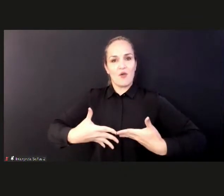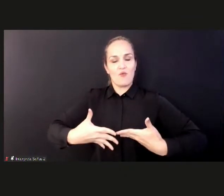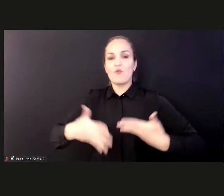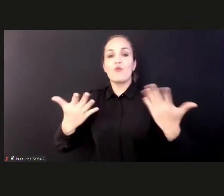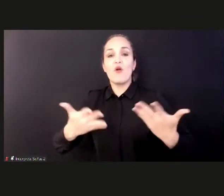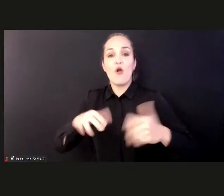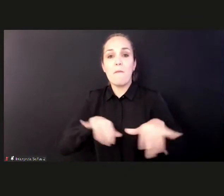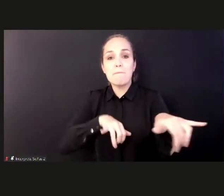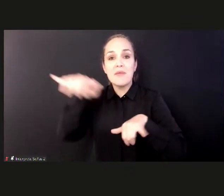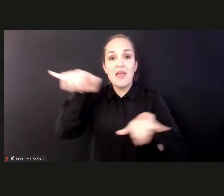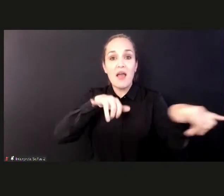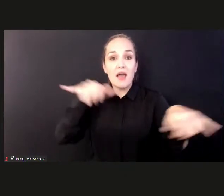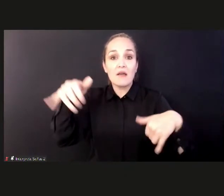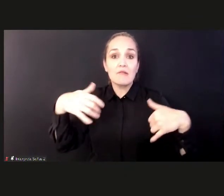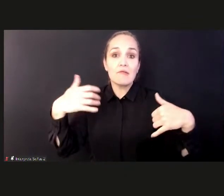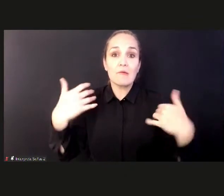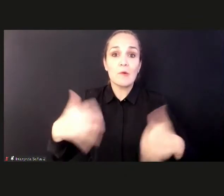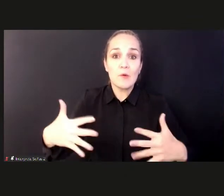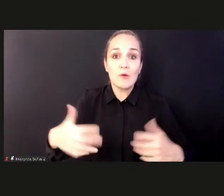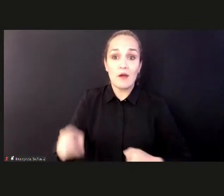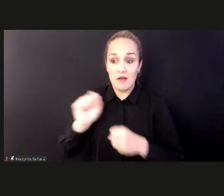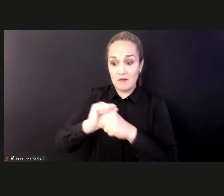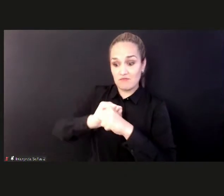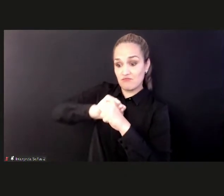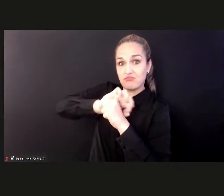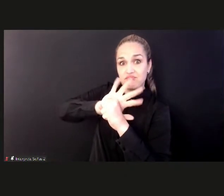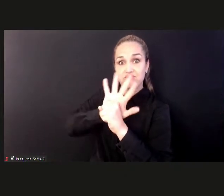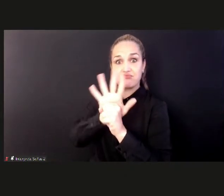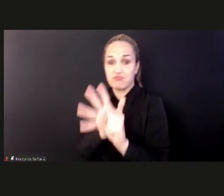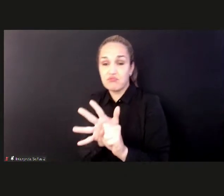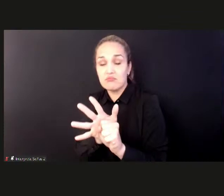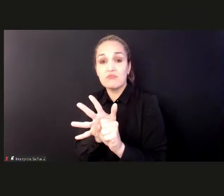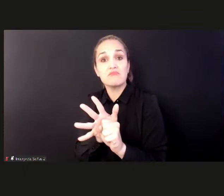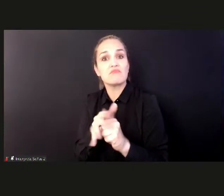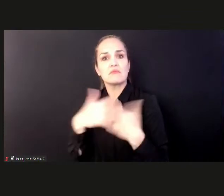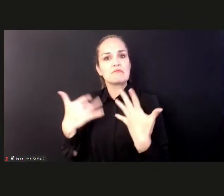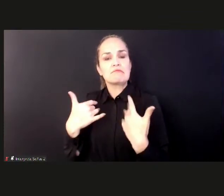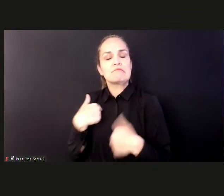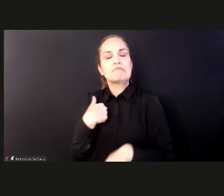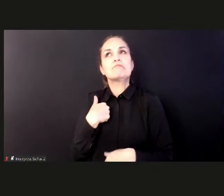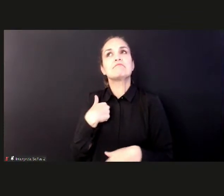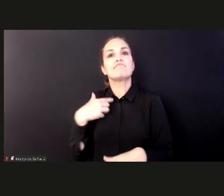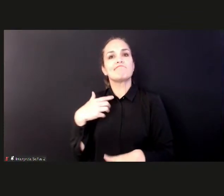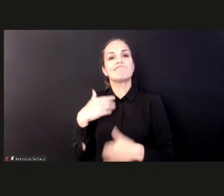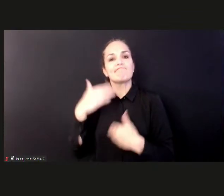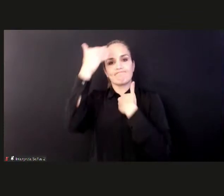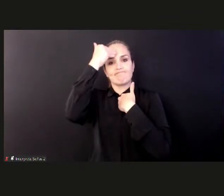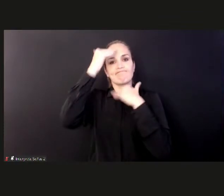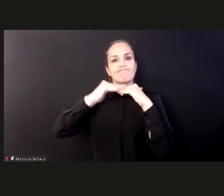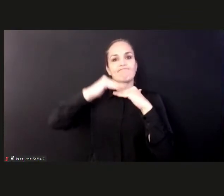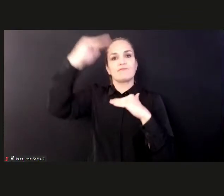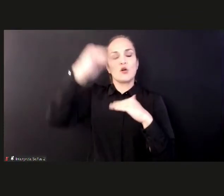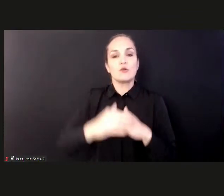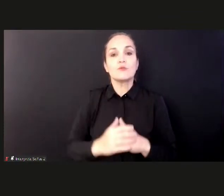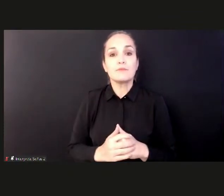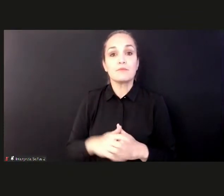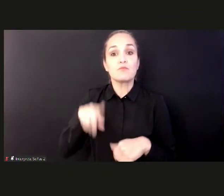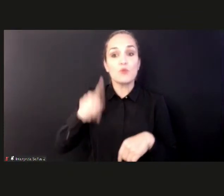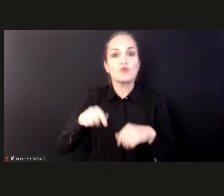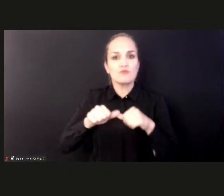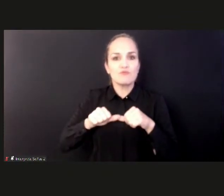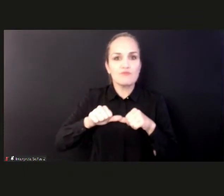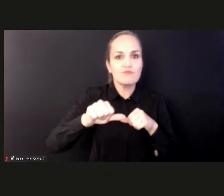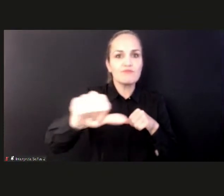the urgency of building back better with sustainability, climate impact, destination stewardship, and social impact at the front and